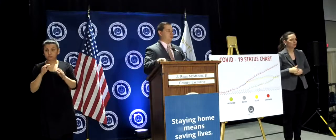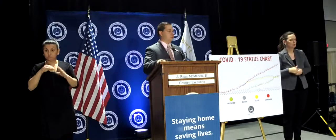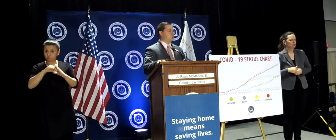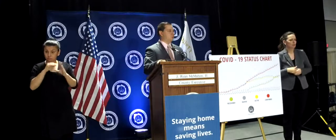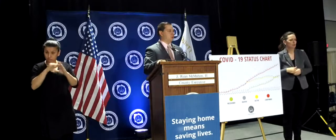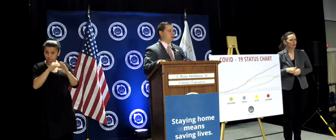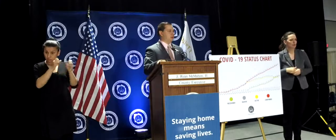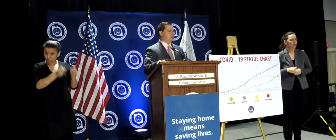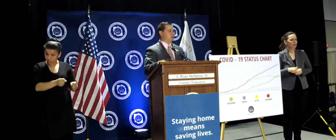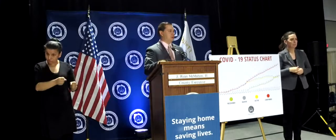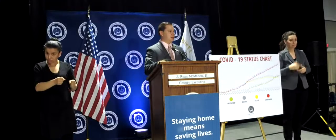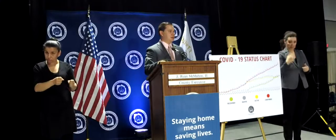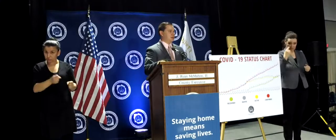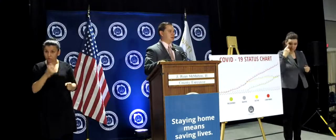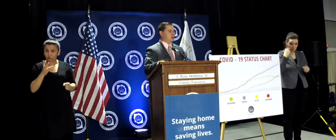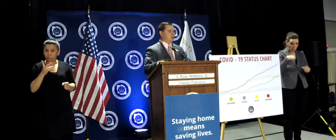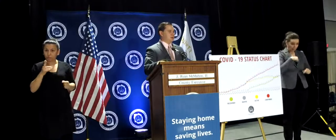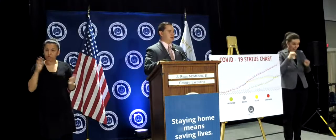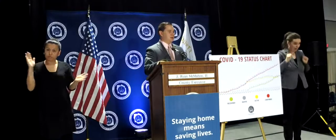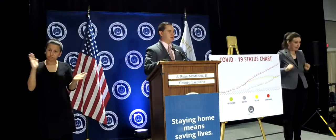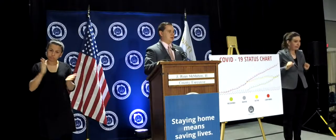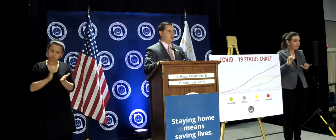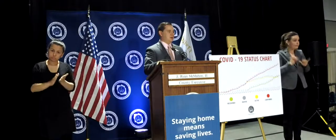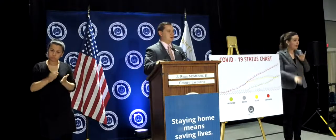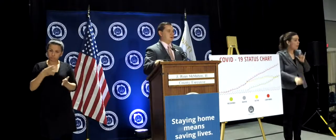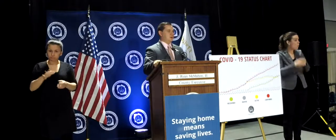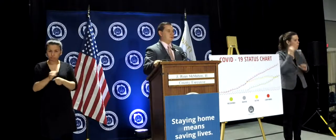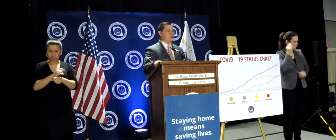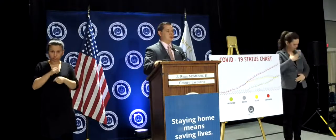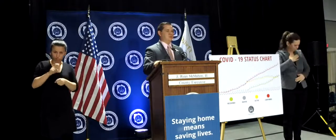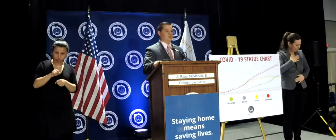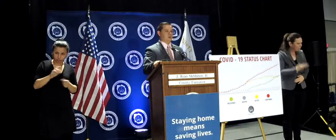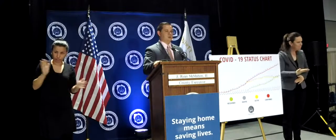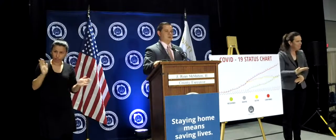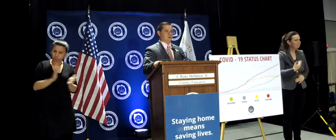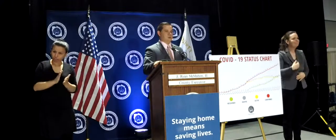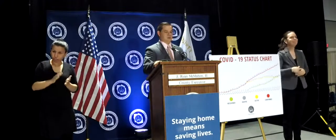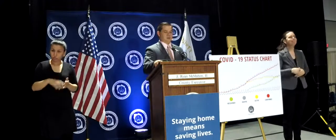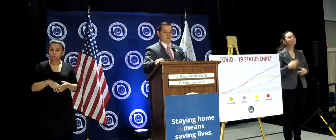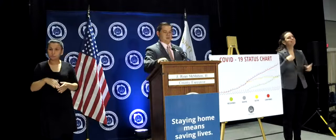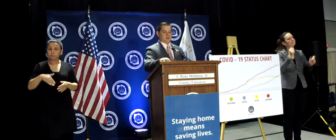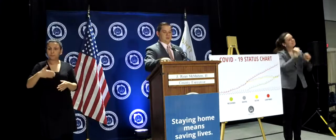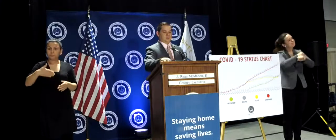that there's an April 29th state and April 30th federal